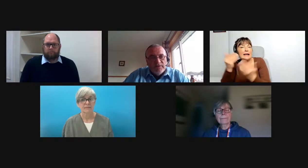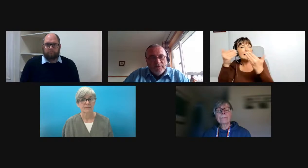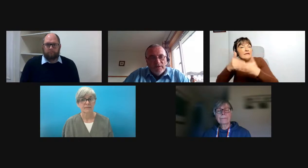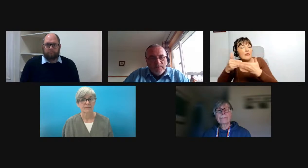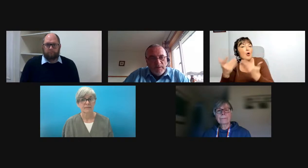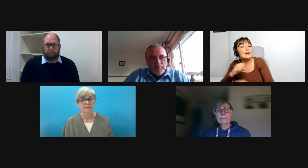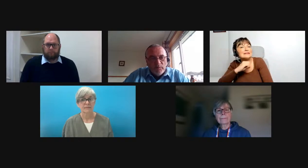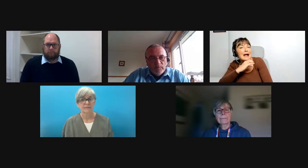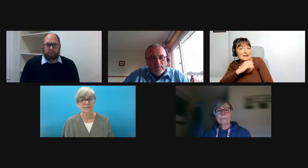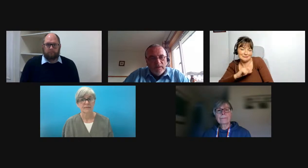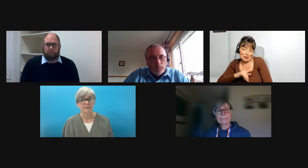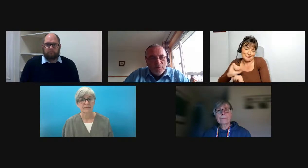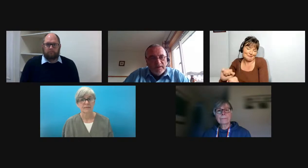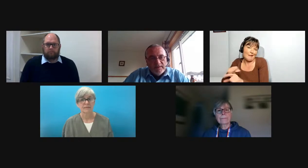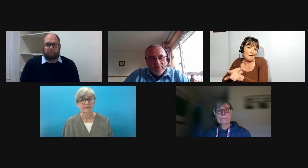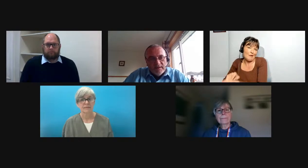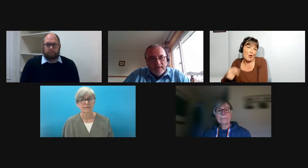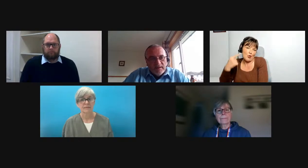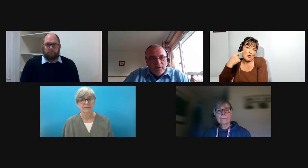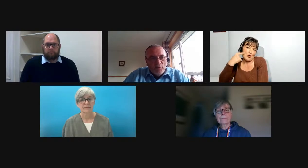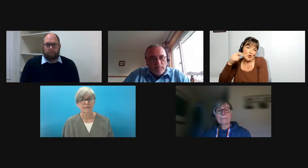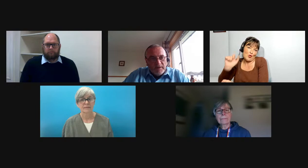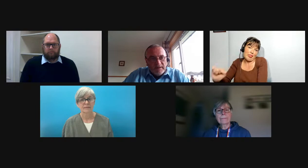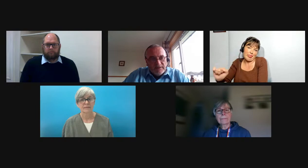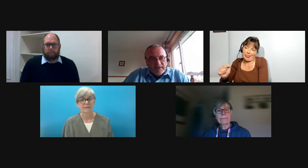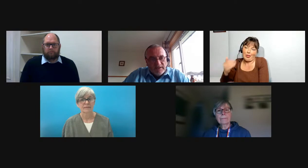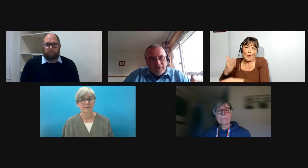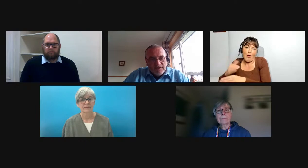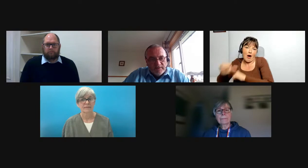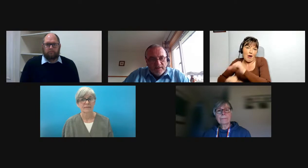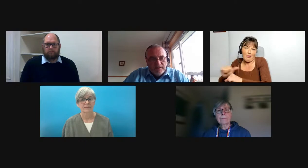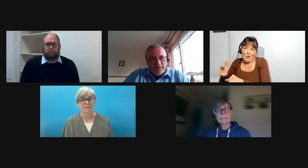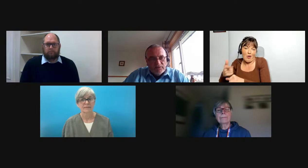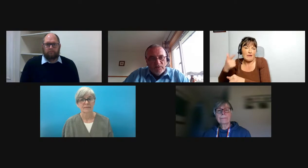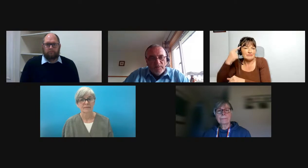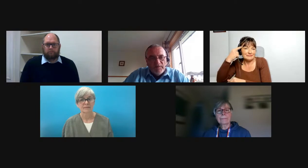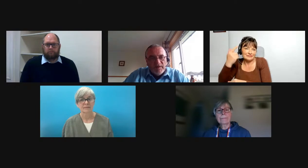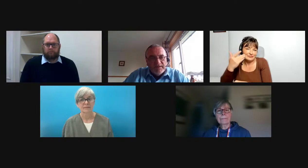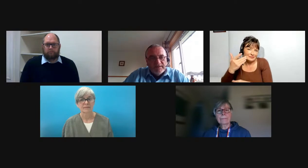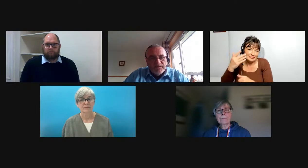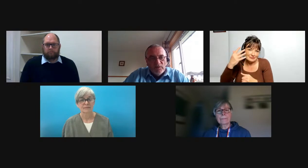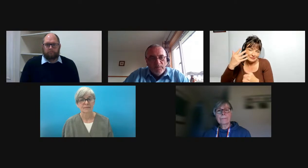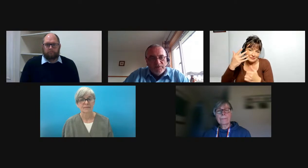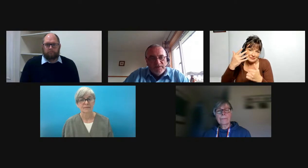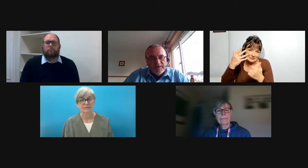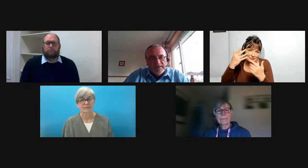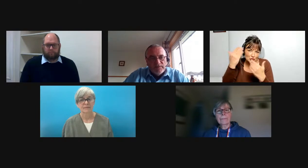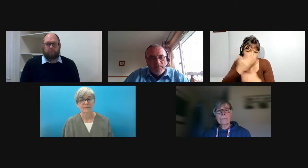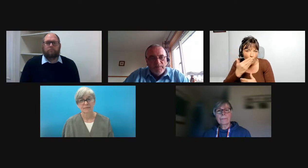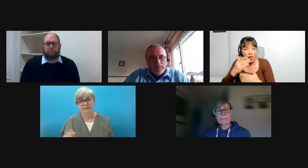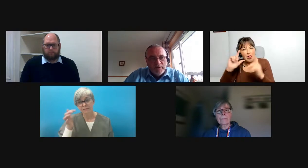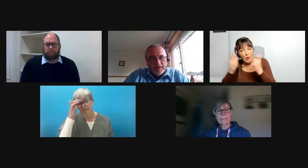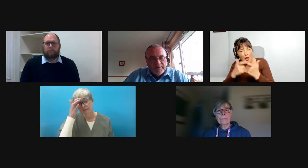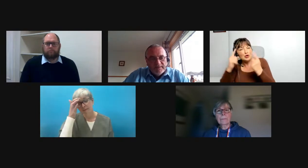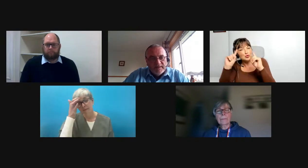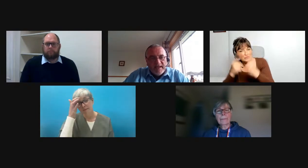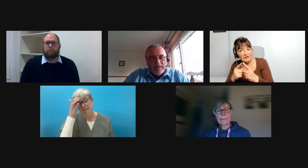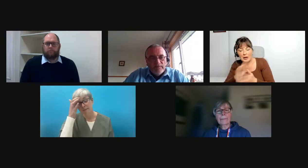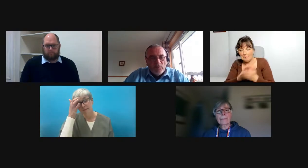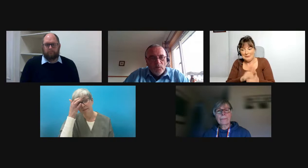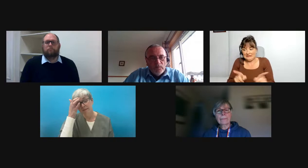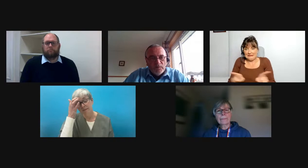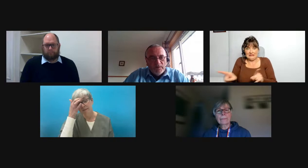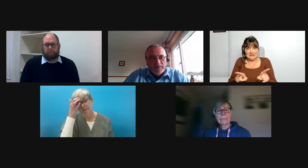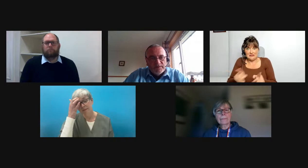due to the younger people working or being in education. So we provide different opportunities for people to